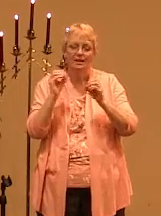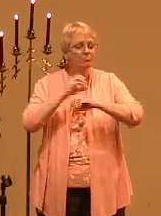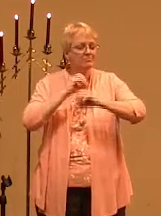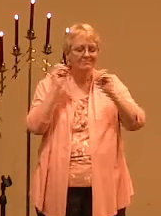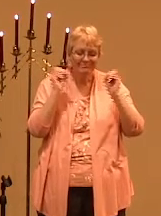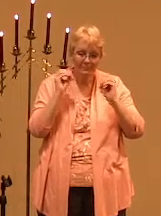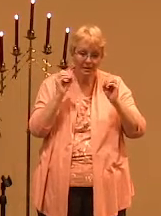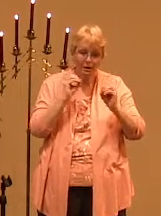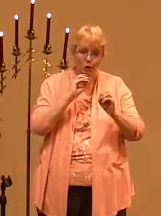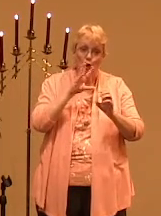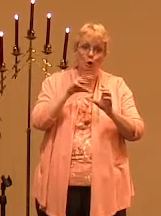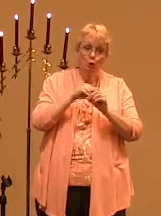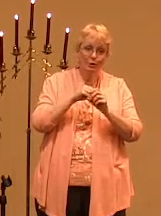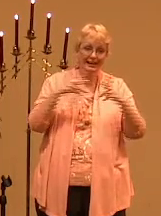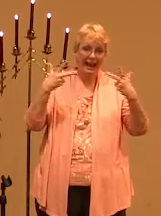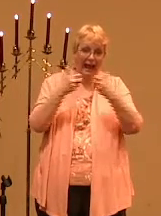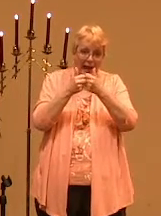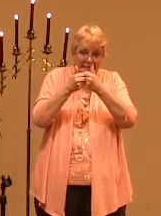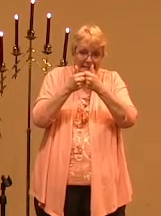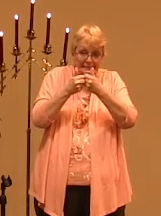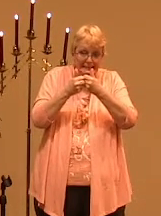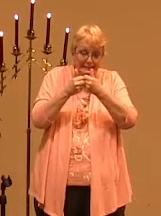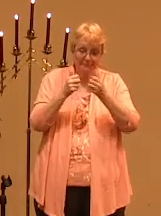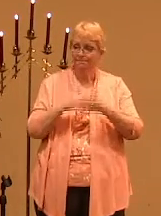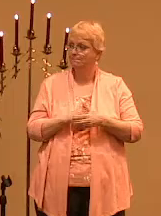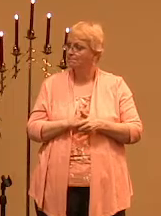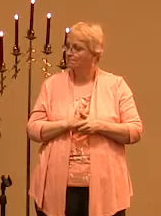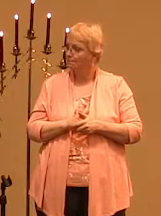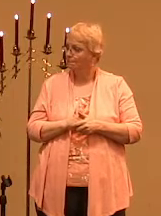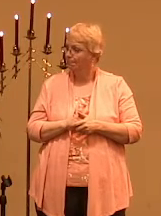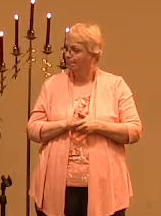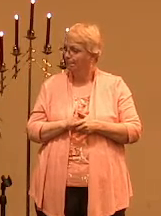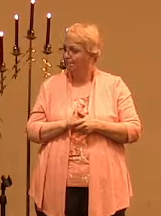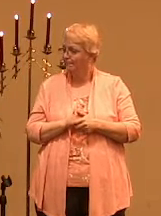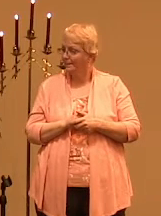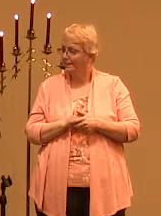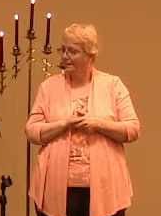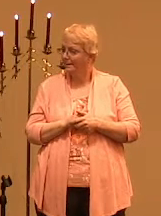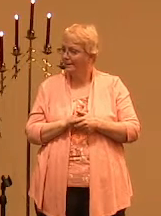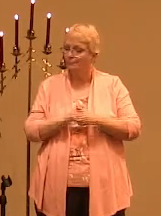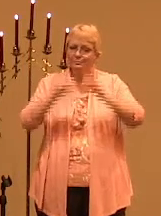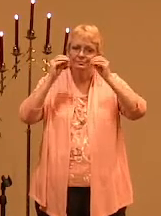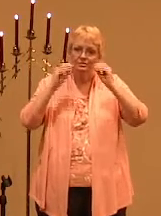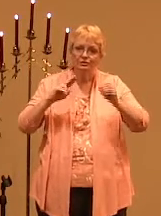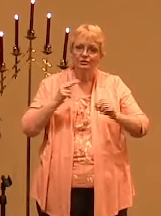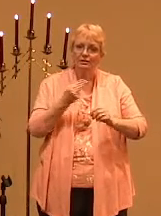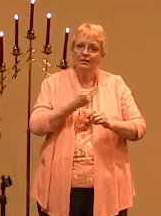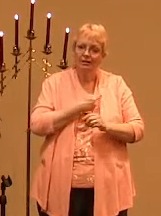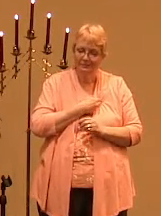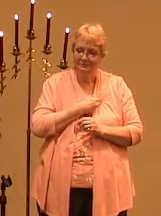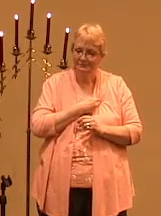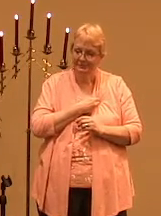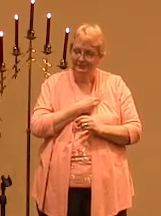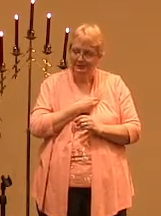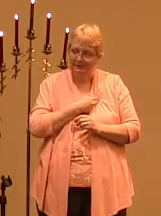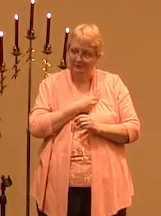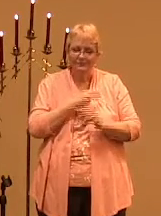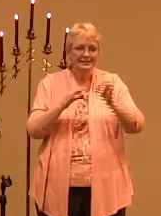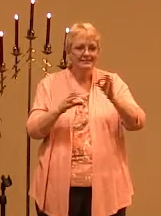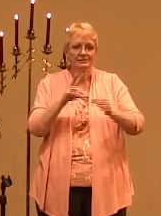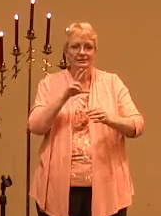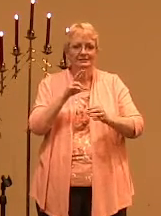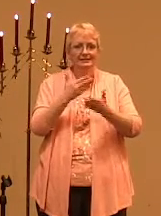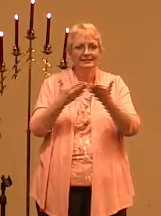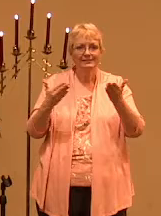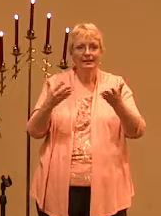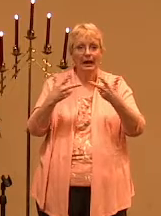nothing, including accidents, as the fellow that brought forth our teaching yesterday, that if there was such